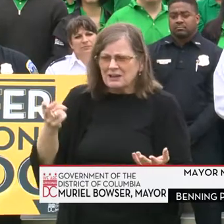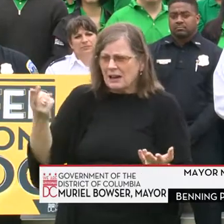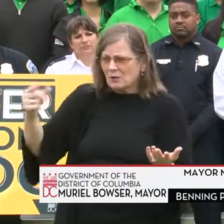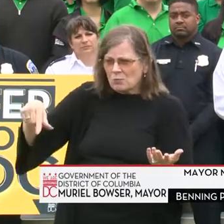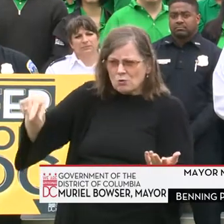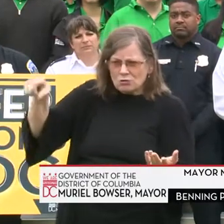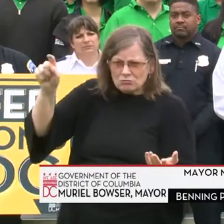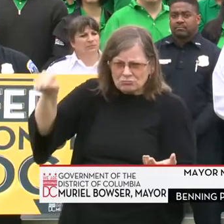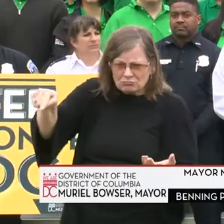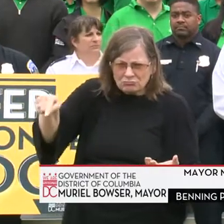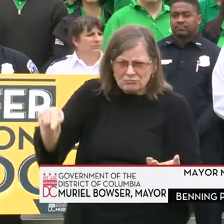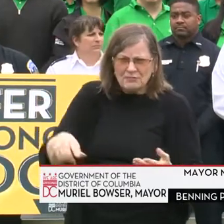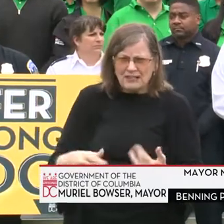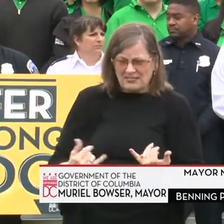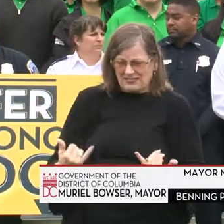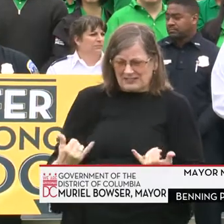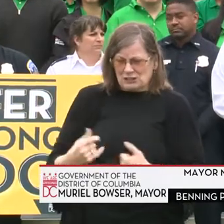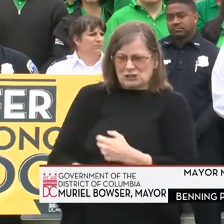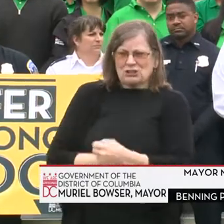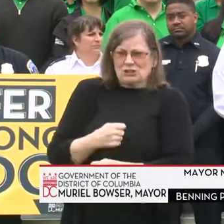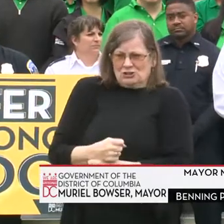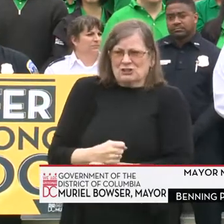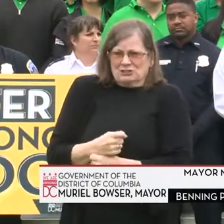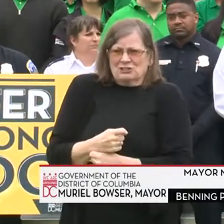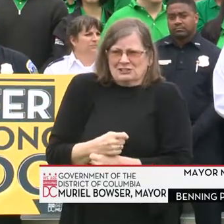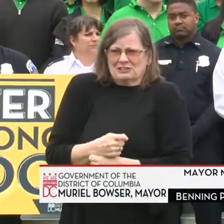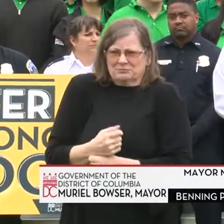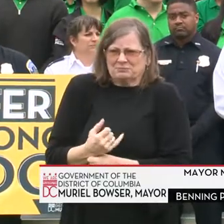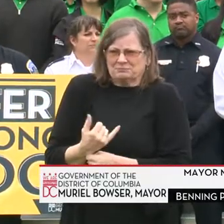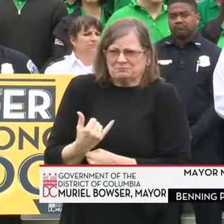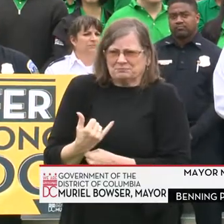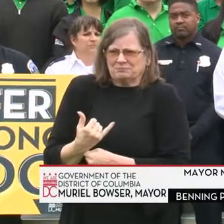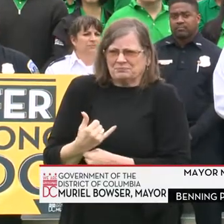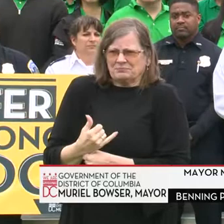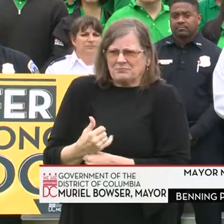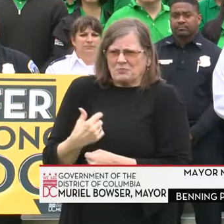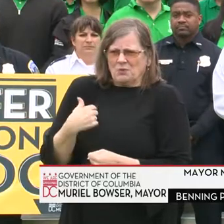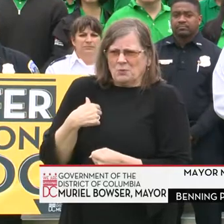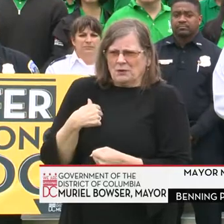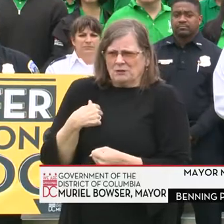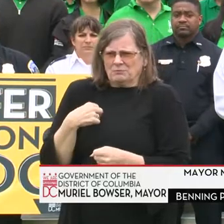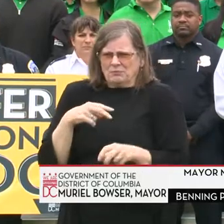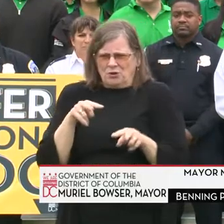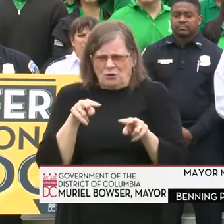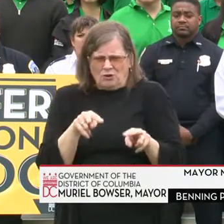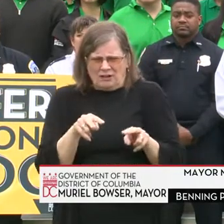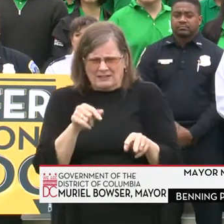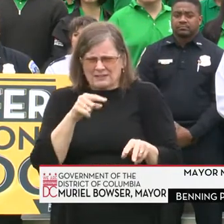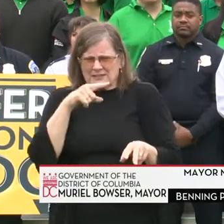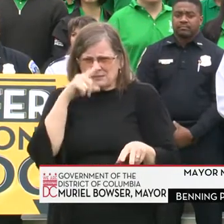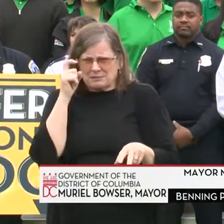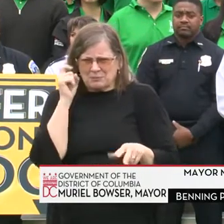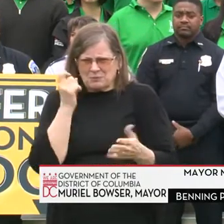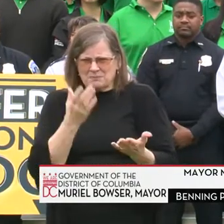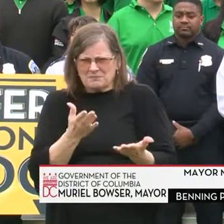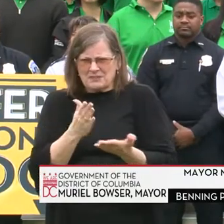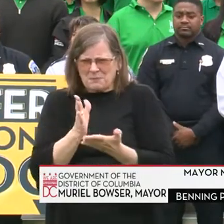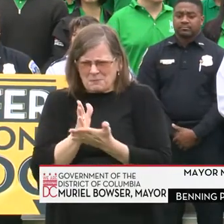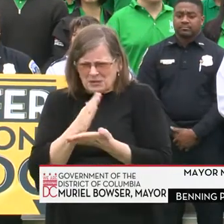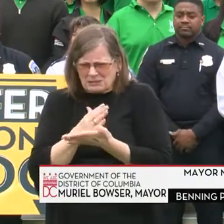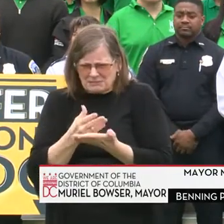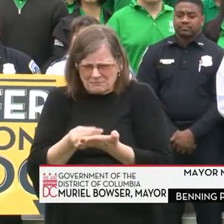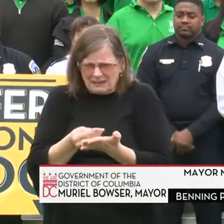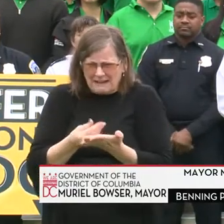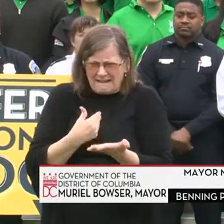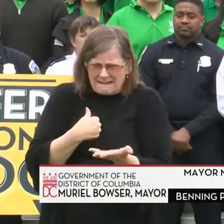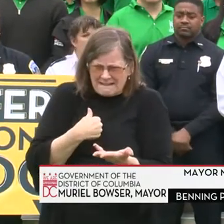quite frankly, as we are going into the summer, we're looking at the budget resources that are going to be